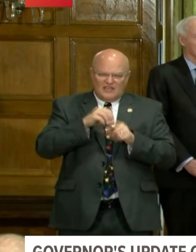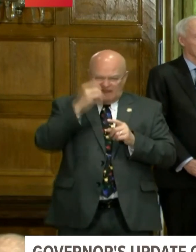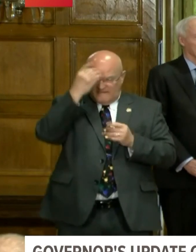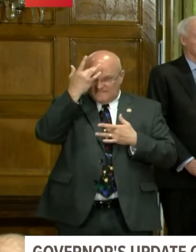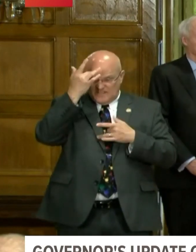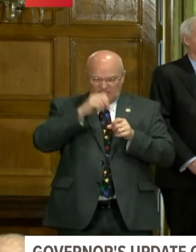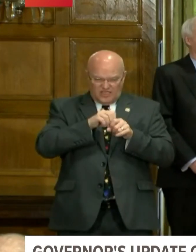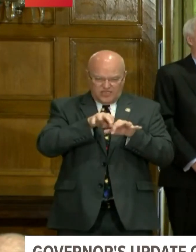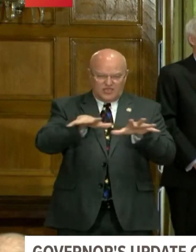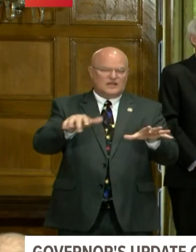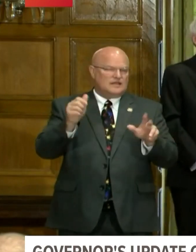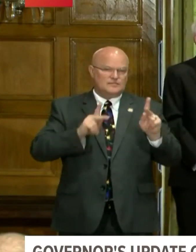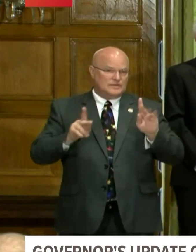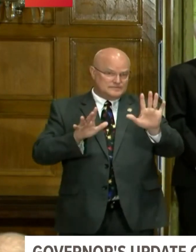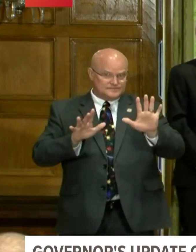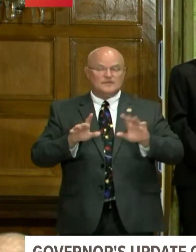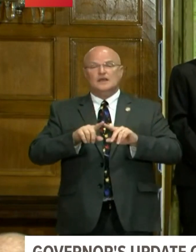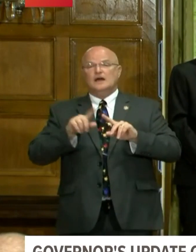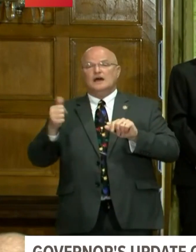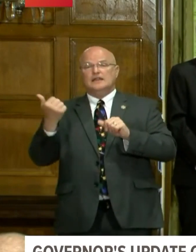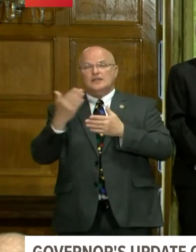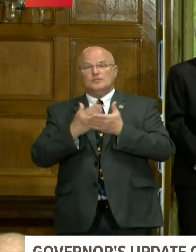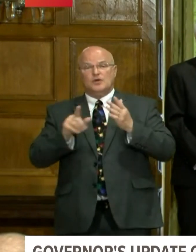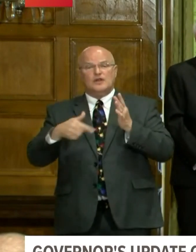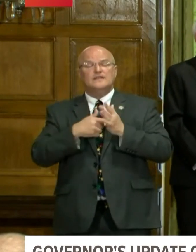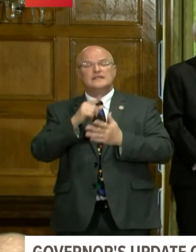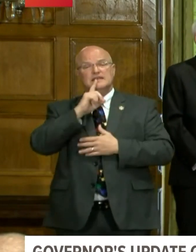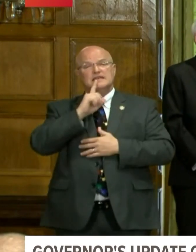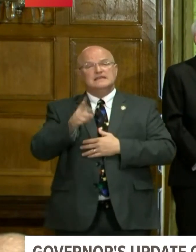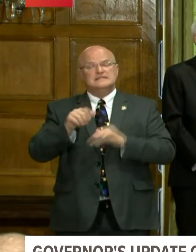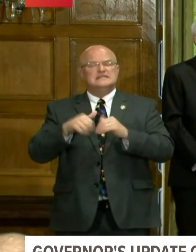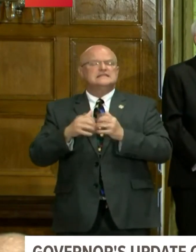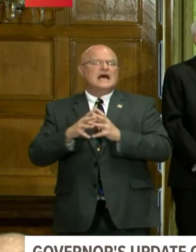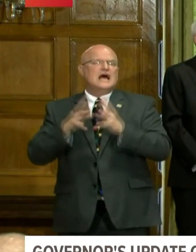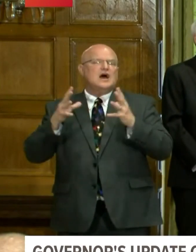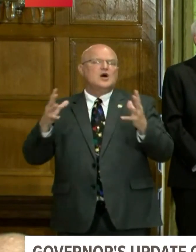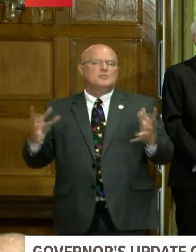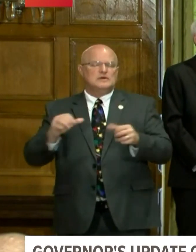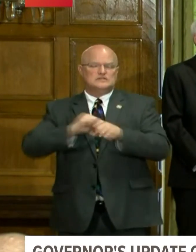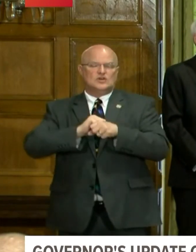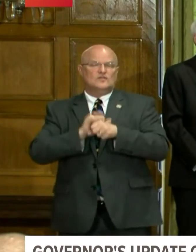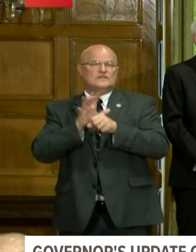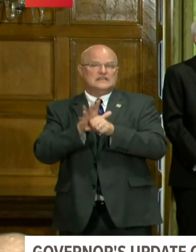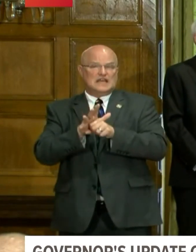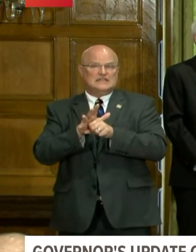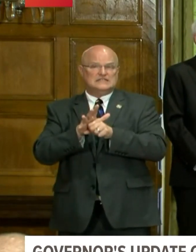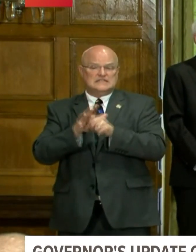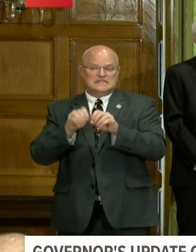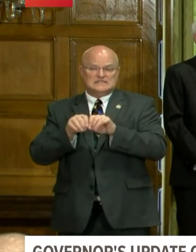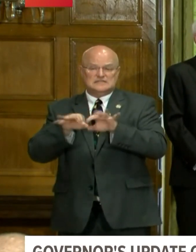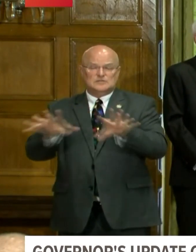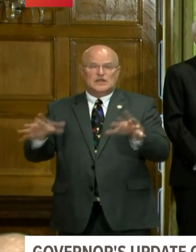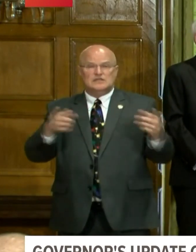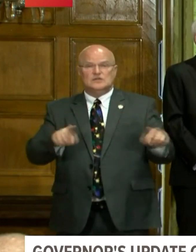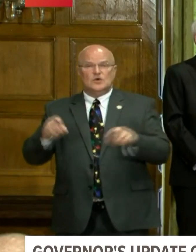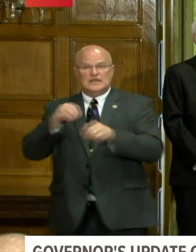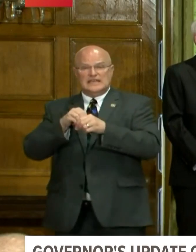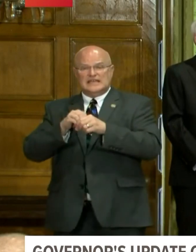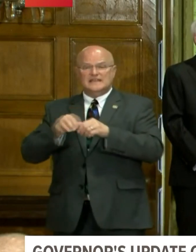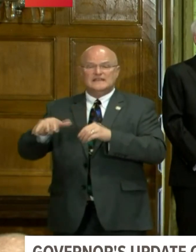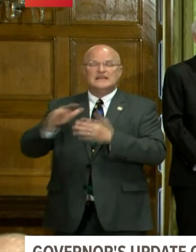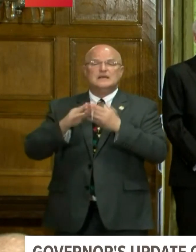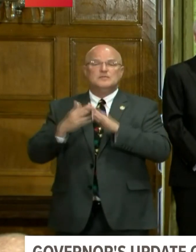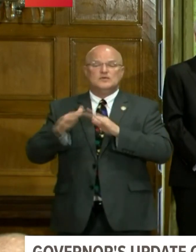spread to others. Another aspect of this, of course, is how much COVID-19 spread is going on in the